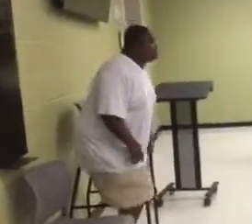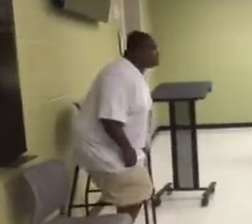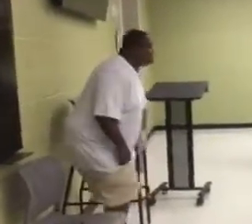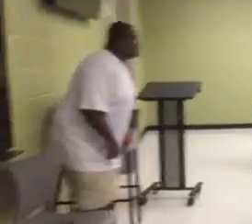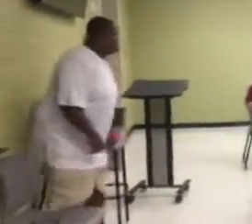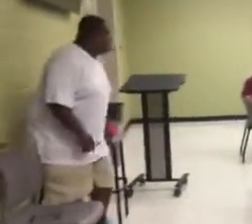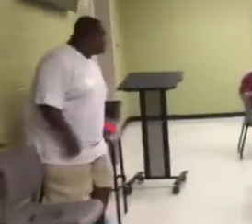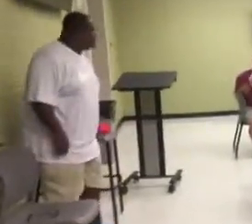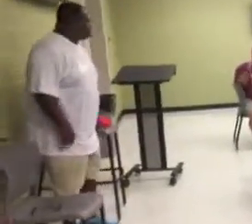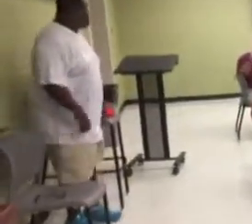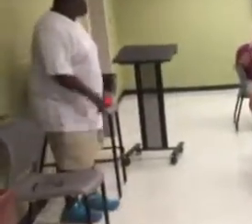Water. I want to